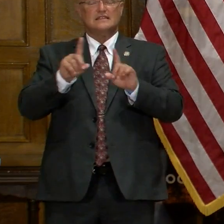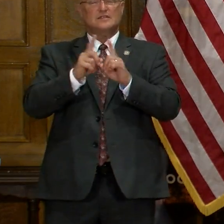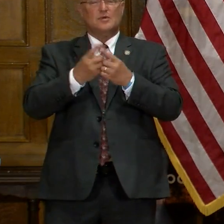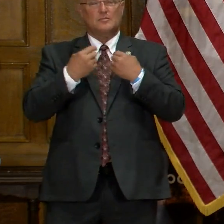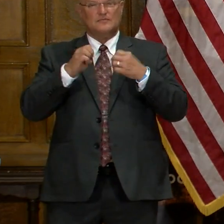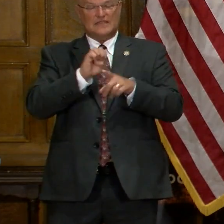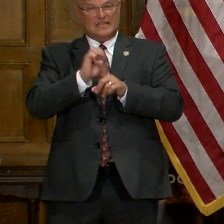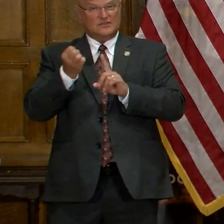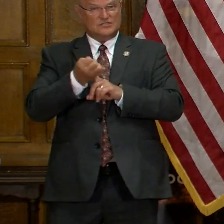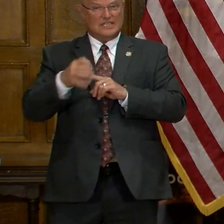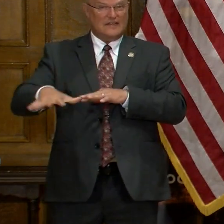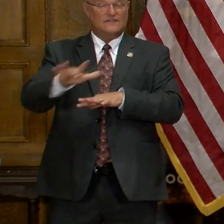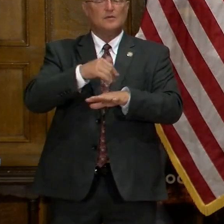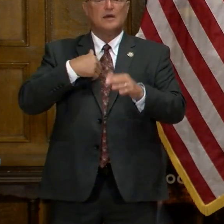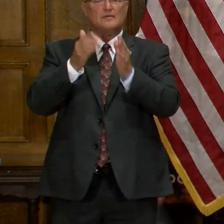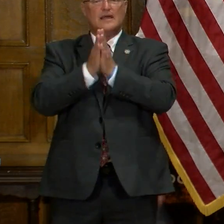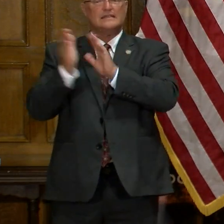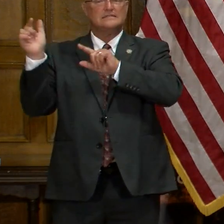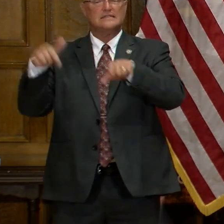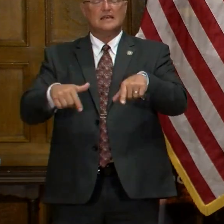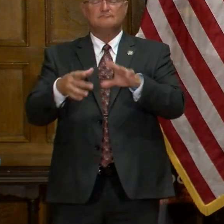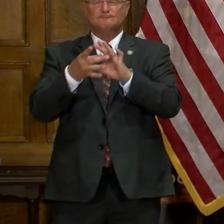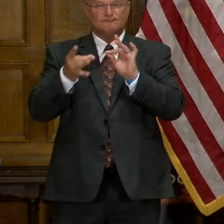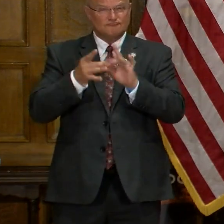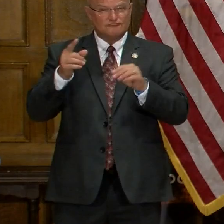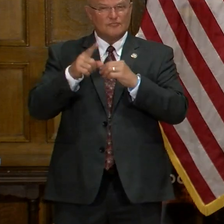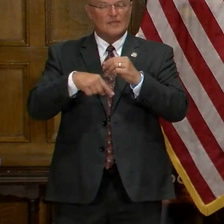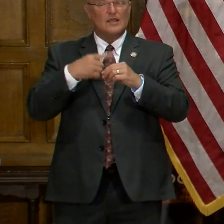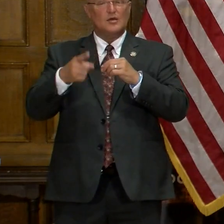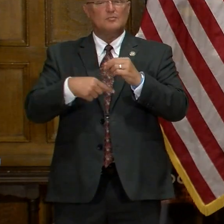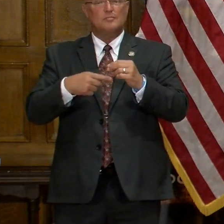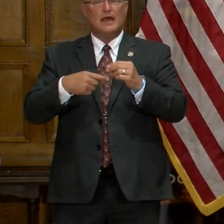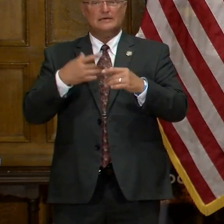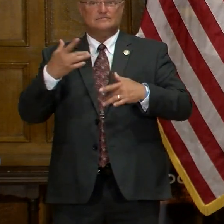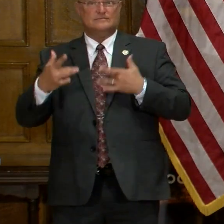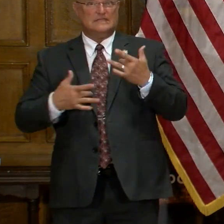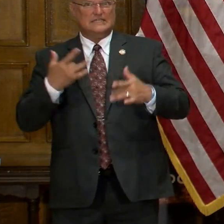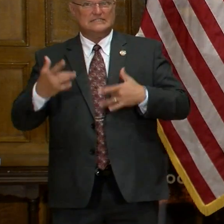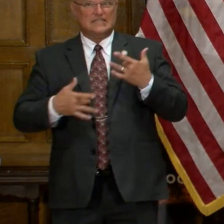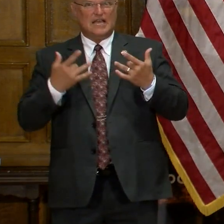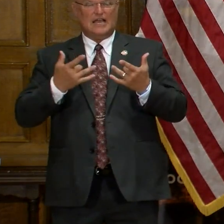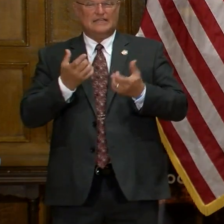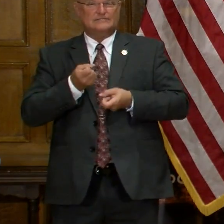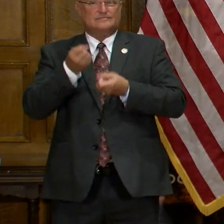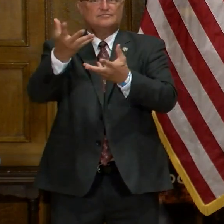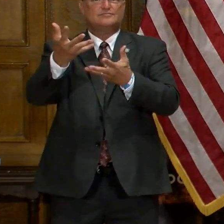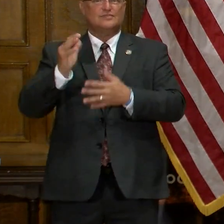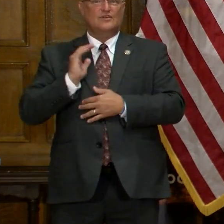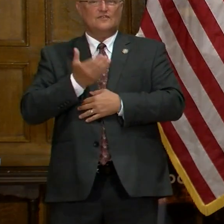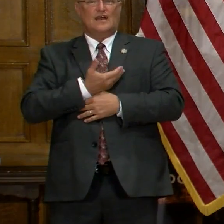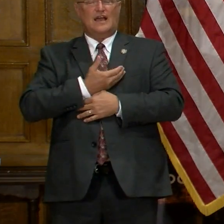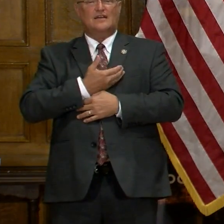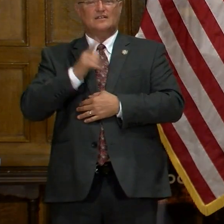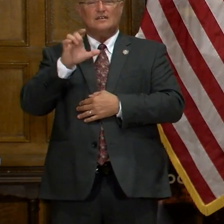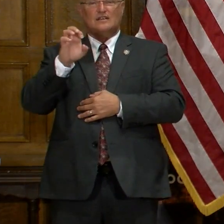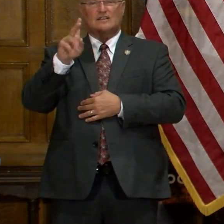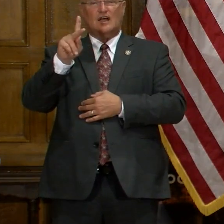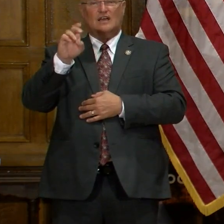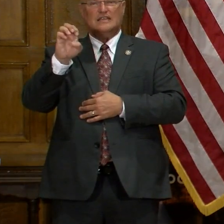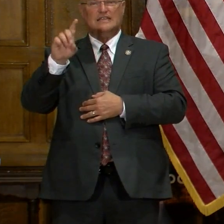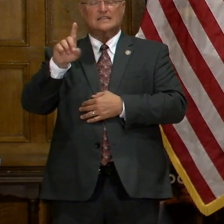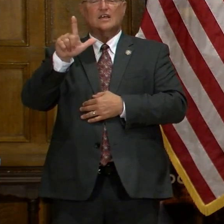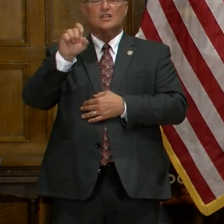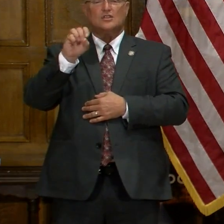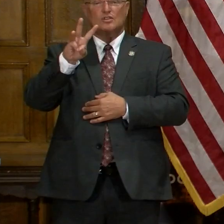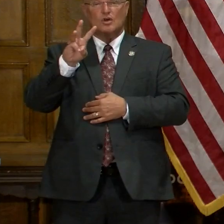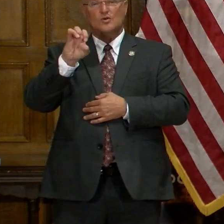Energy and Environment, I've been asked to come talk to you a little bit about an exciting relaunch of our LIHEAP program, which stands for